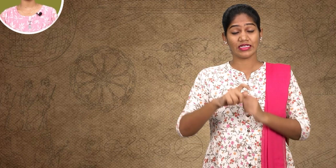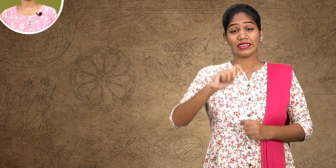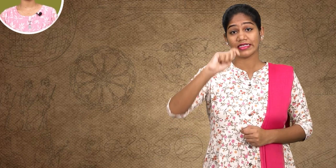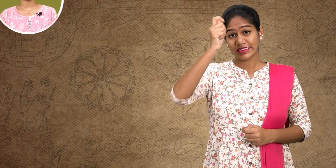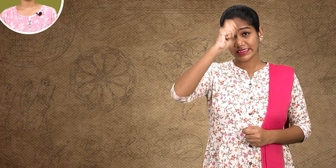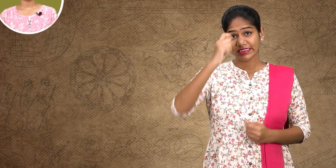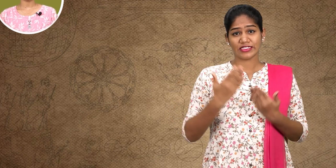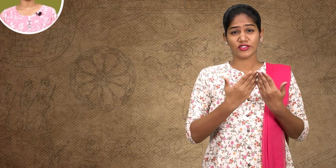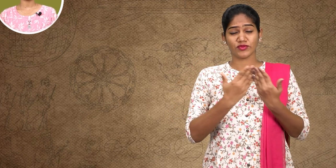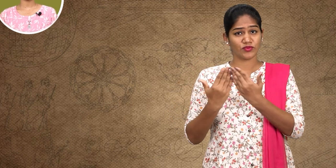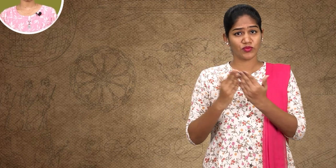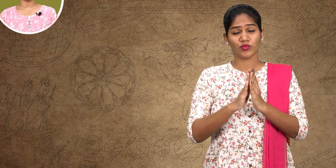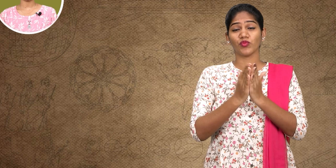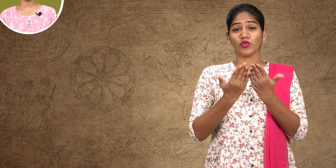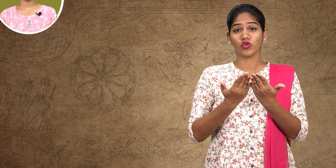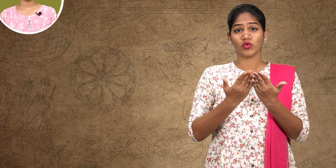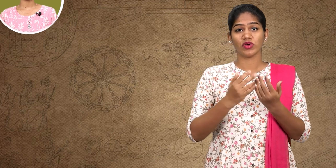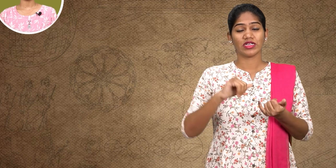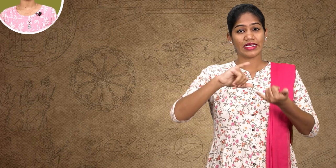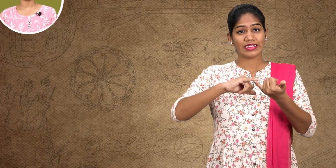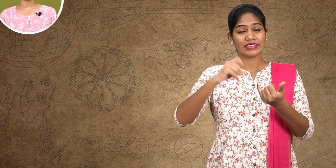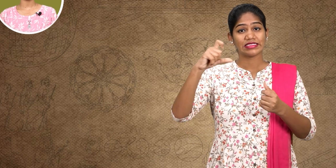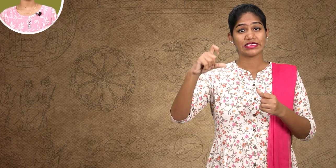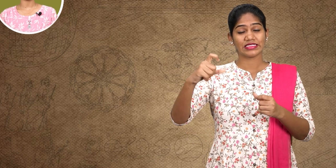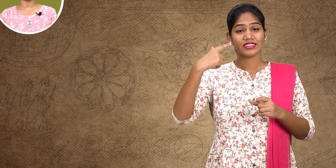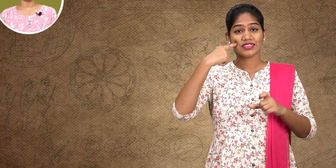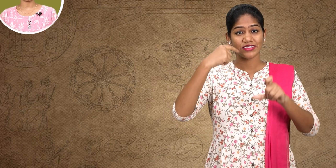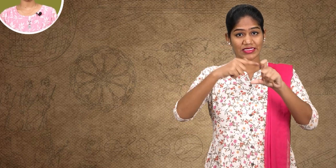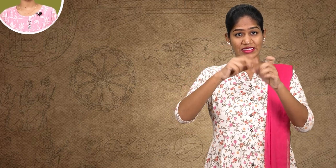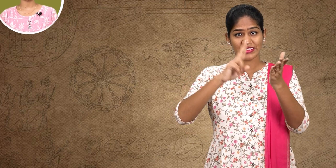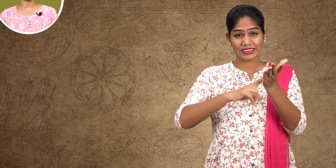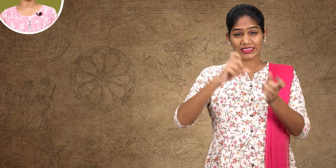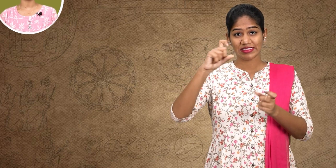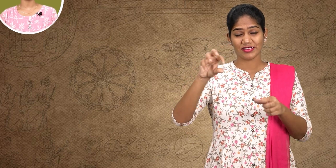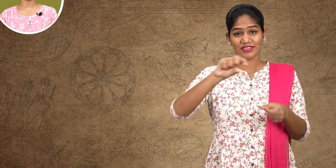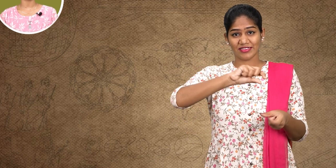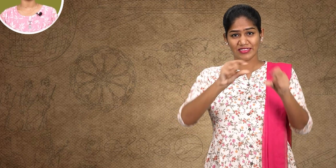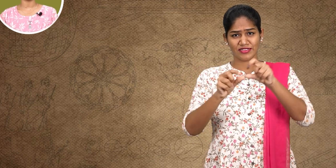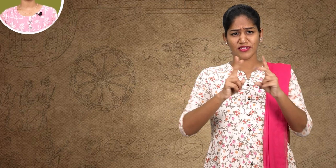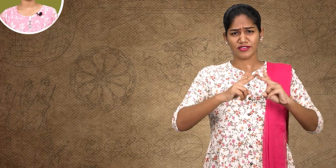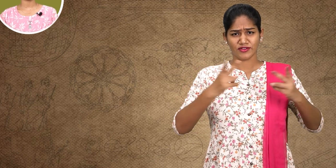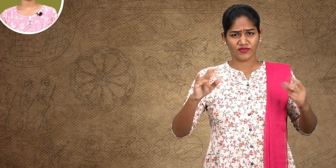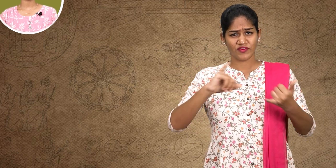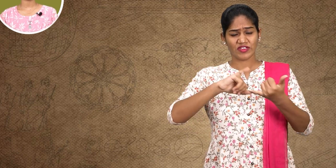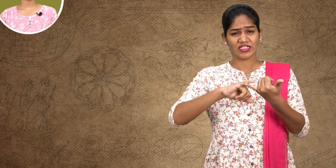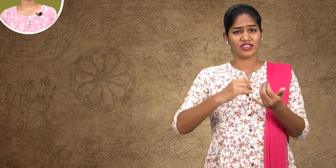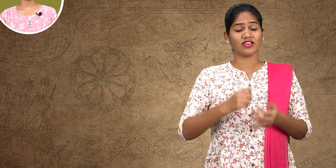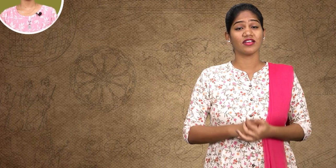books on science and other subjects into Urdu.